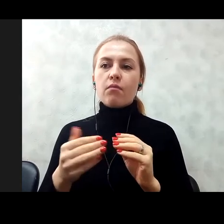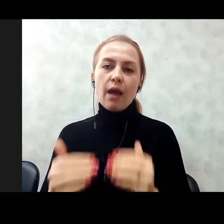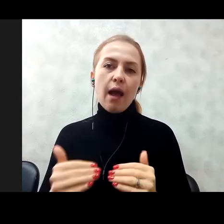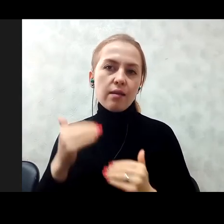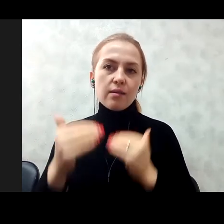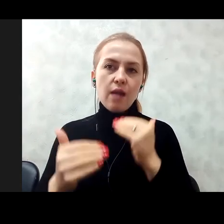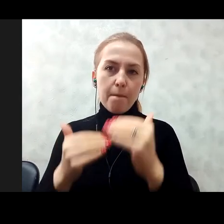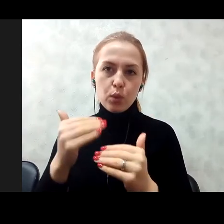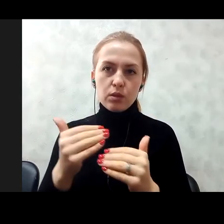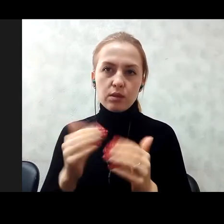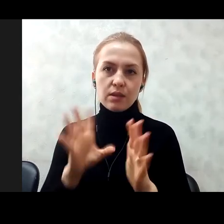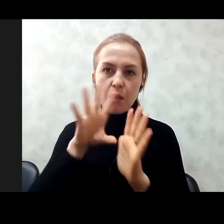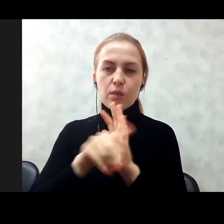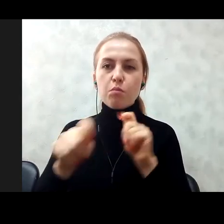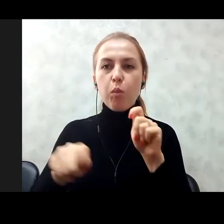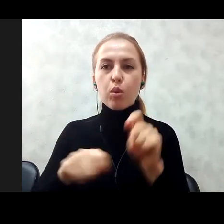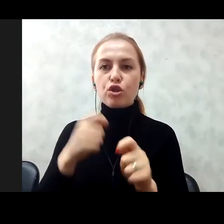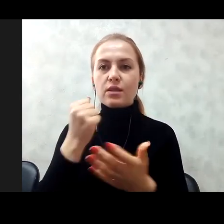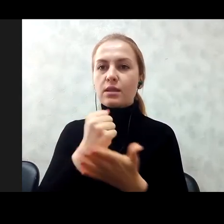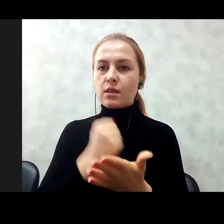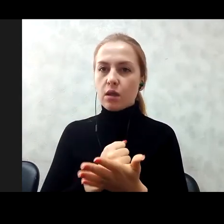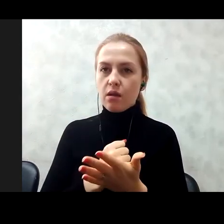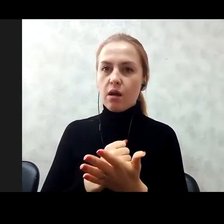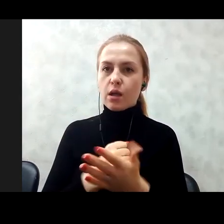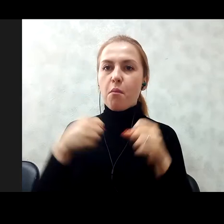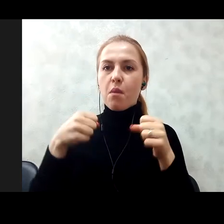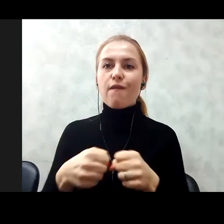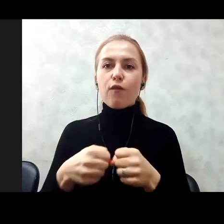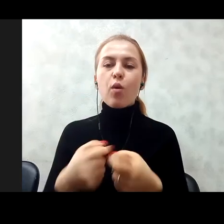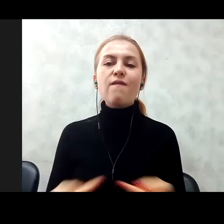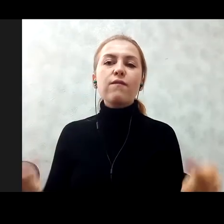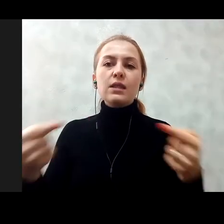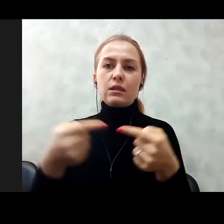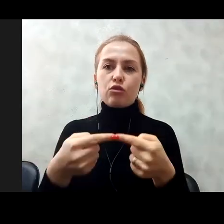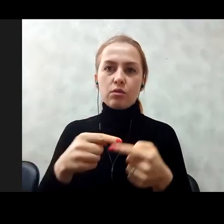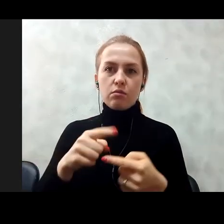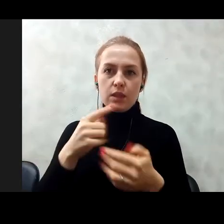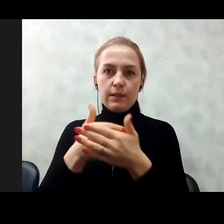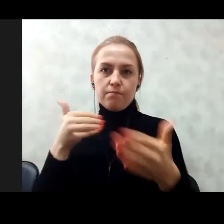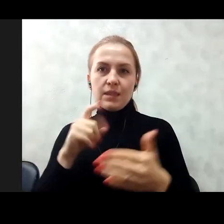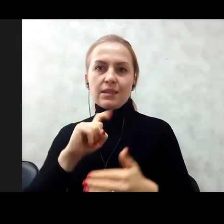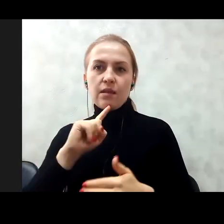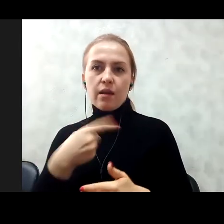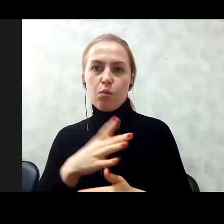despite all of the shortcomings or weaknesses and the very